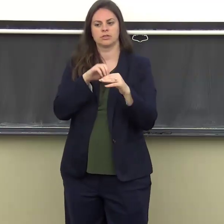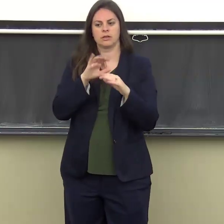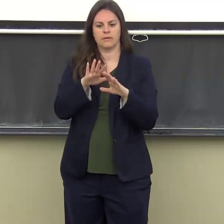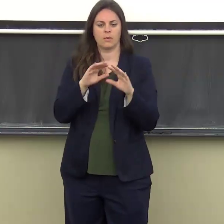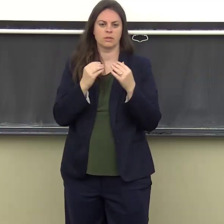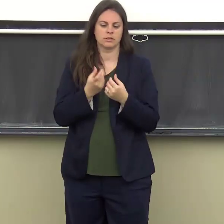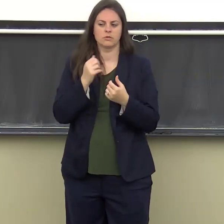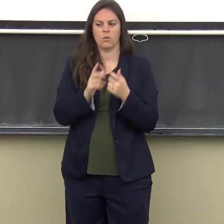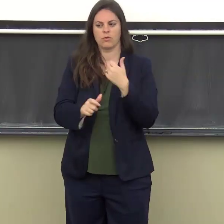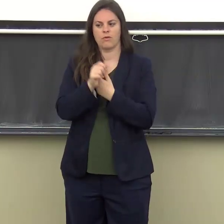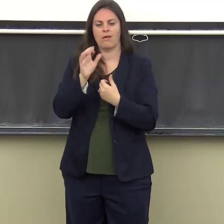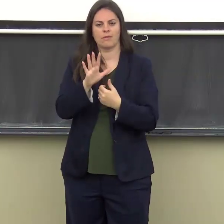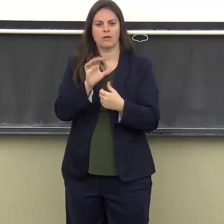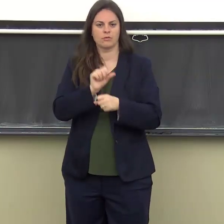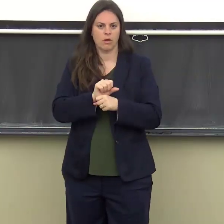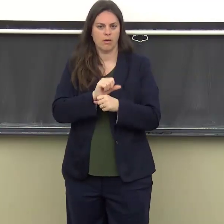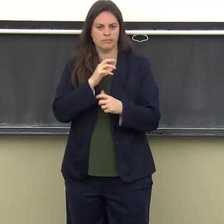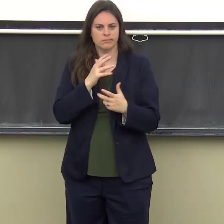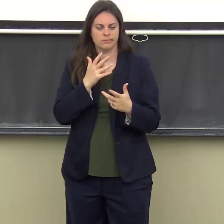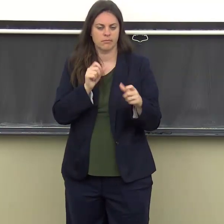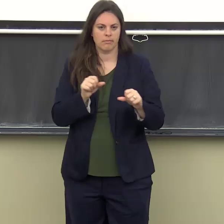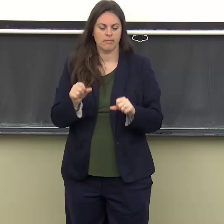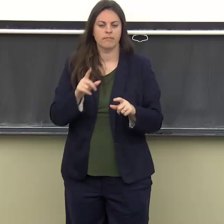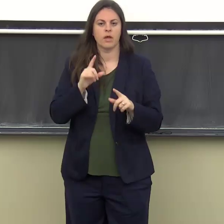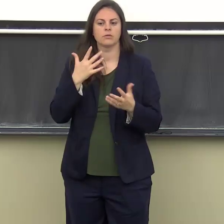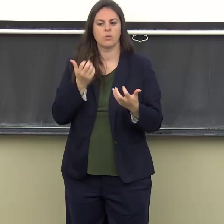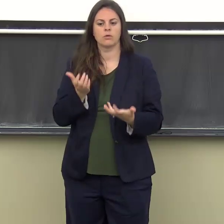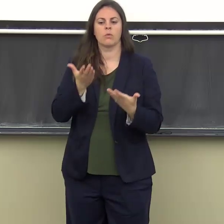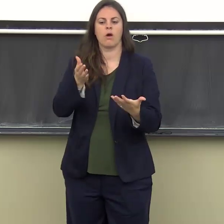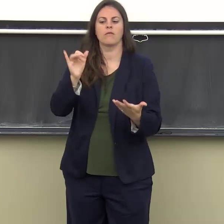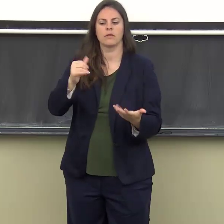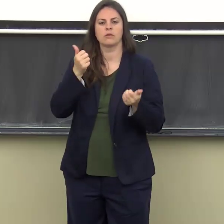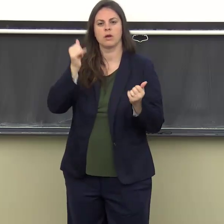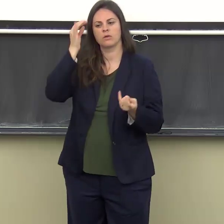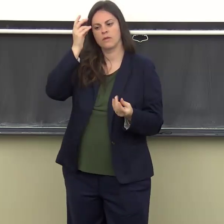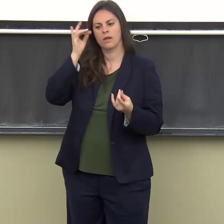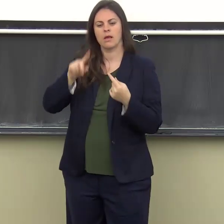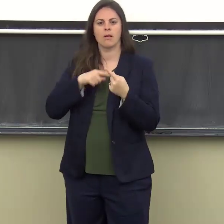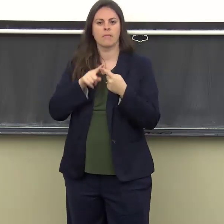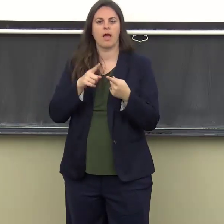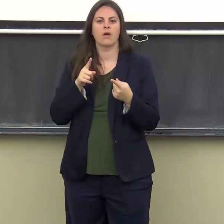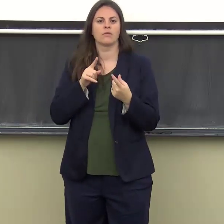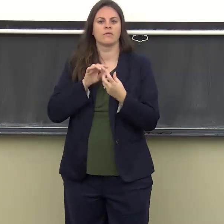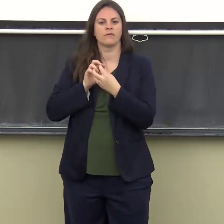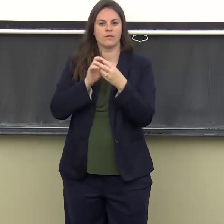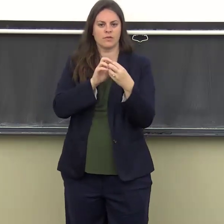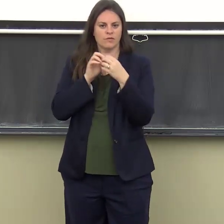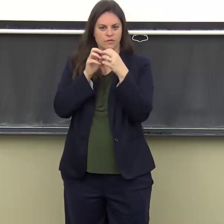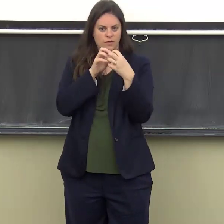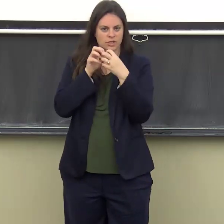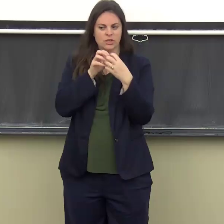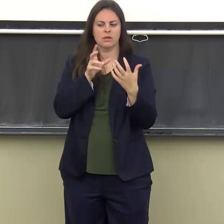job. So I just want to offer that as we're thinking about this, is to try to like think about friction, not only